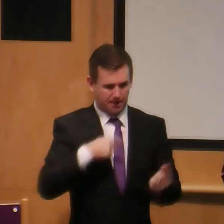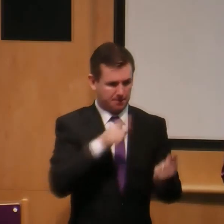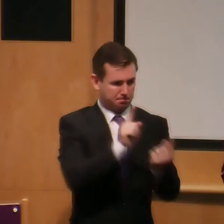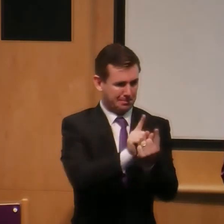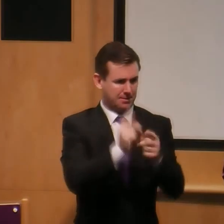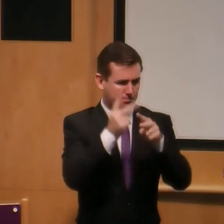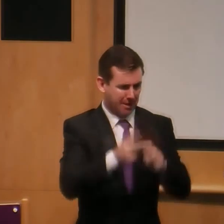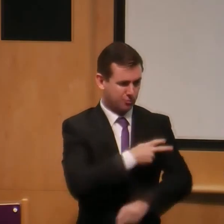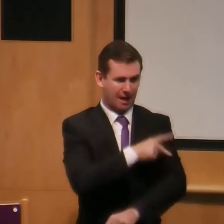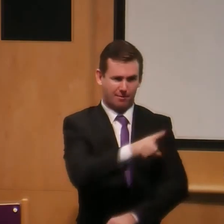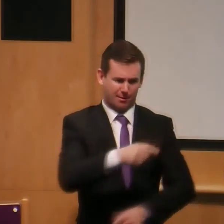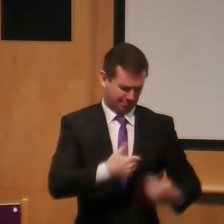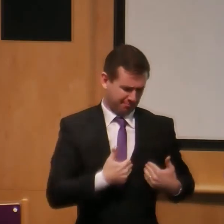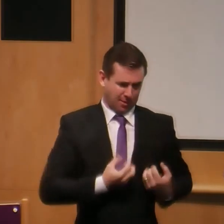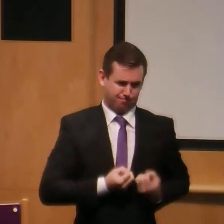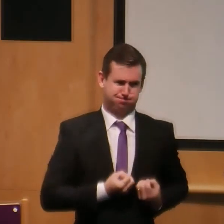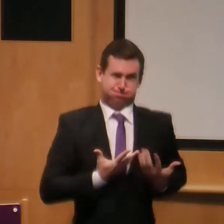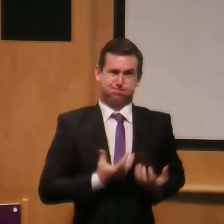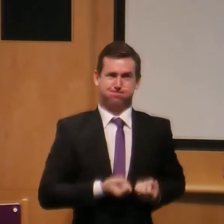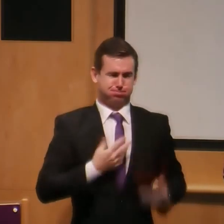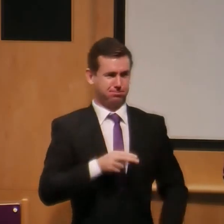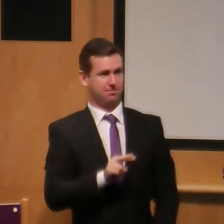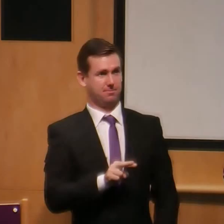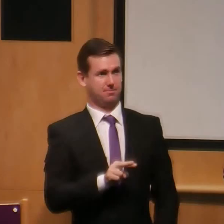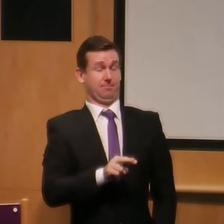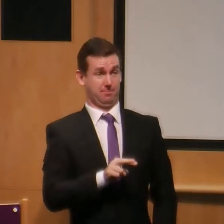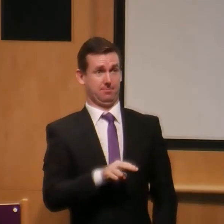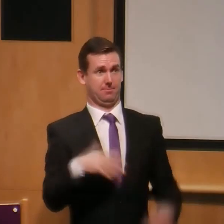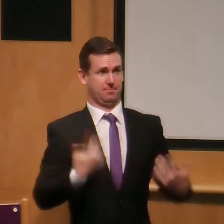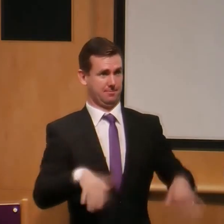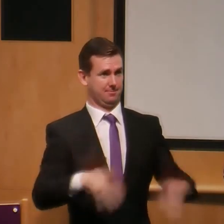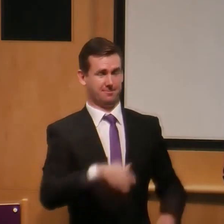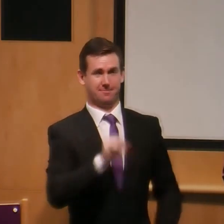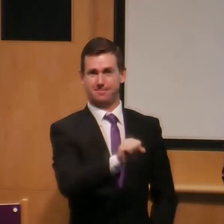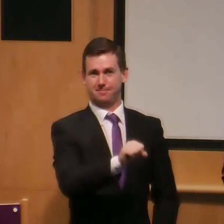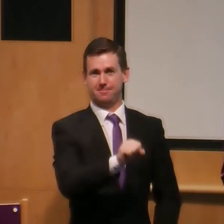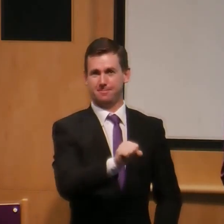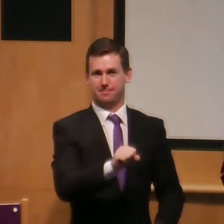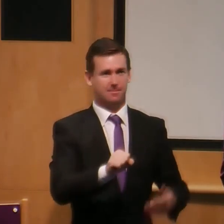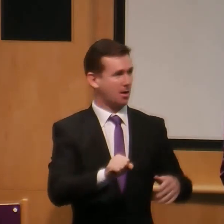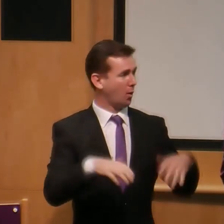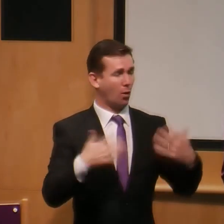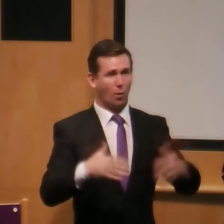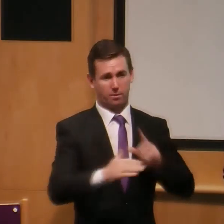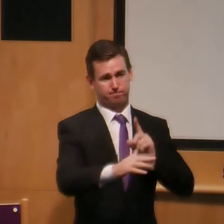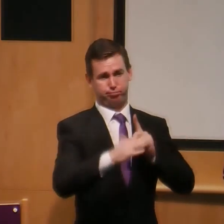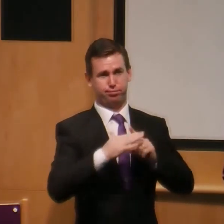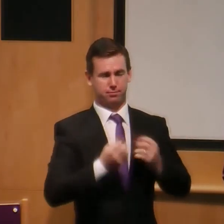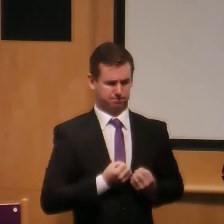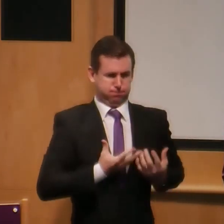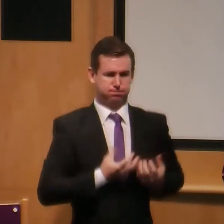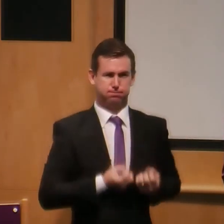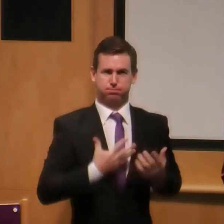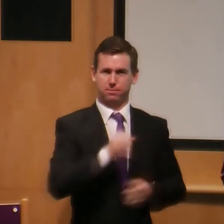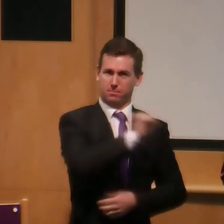and the enthusiasm for how they went about their work and how they wanted to, help create change in Northern Ireland